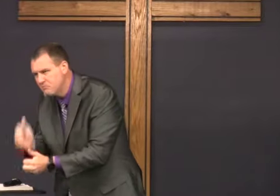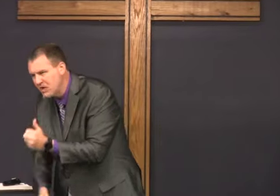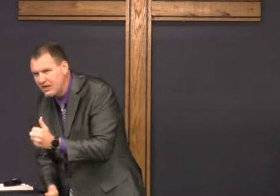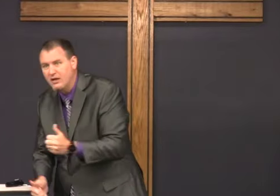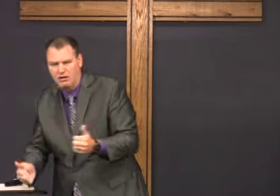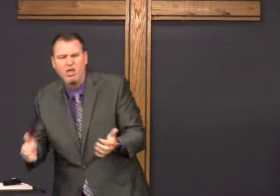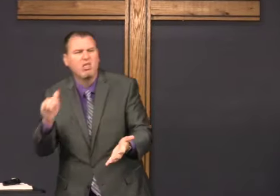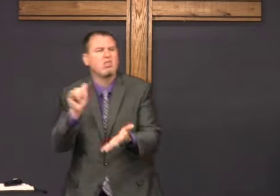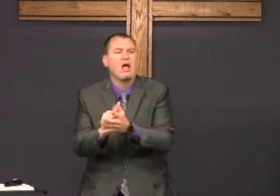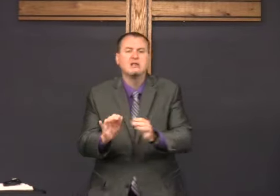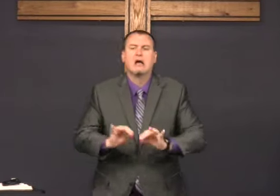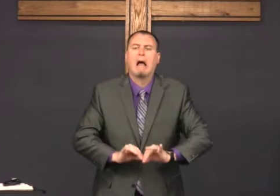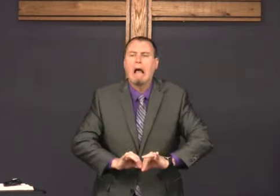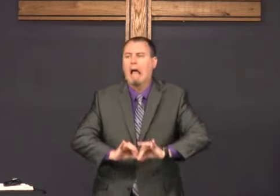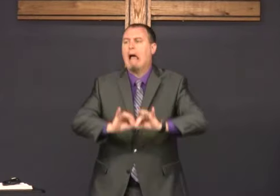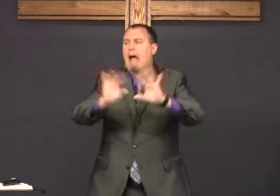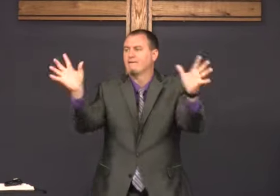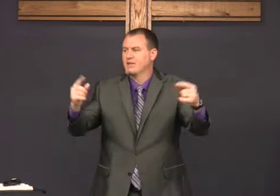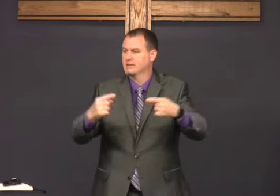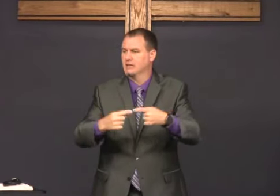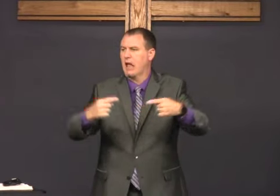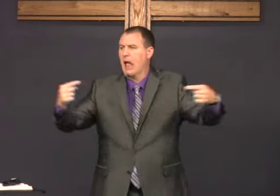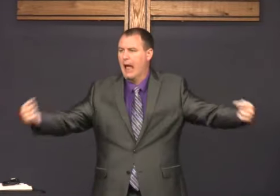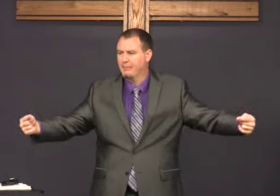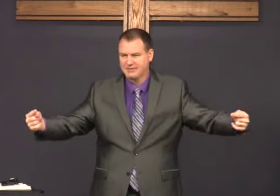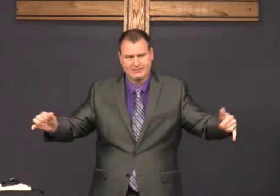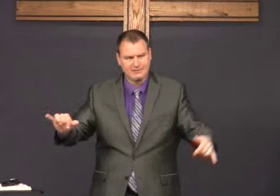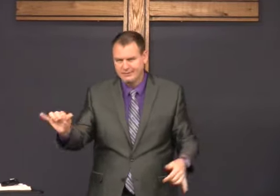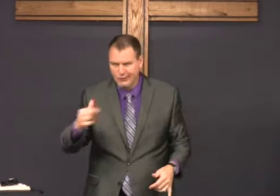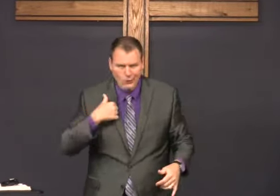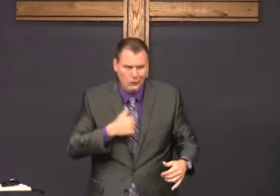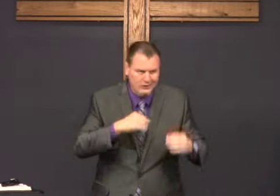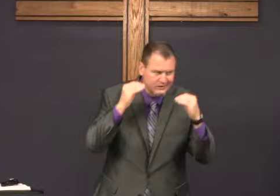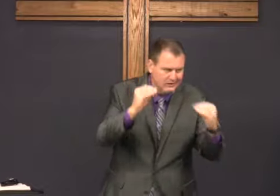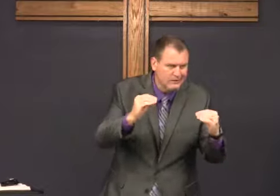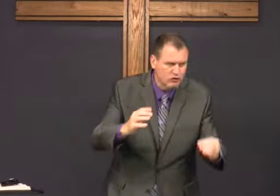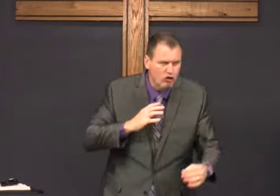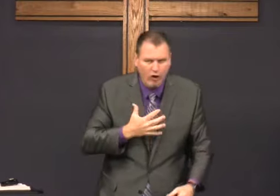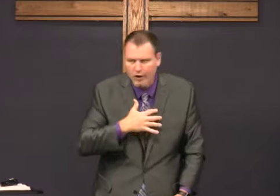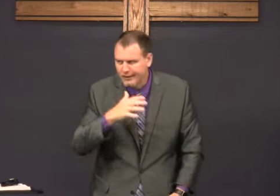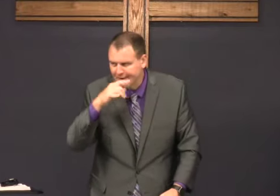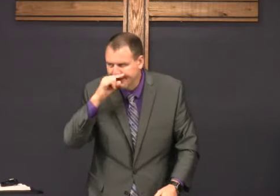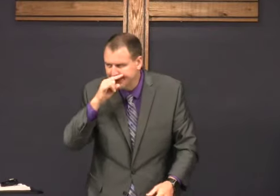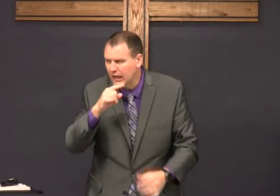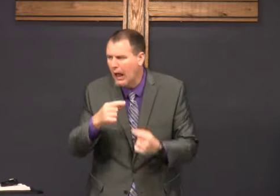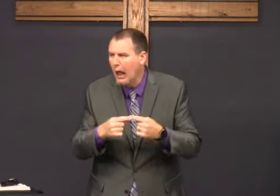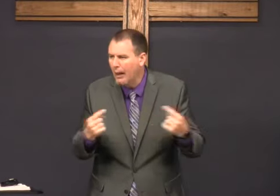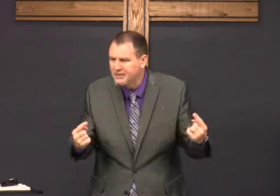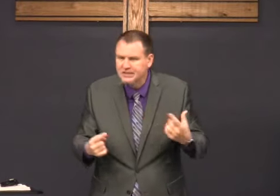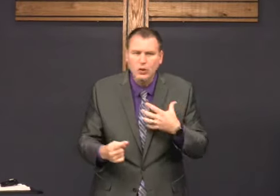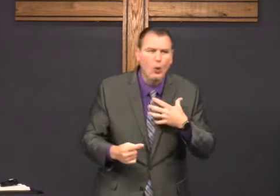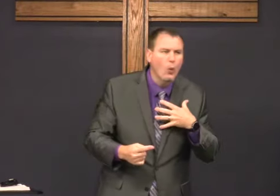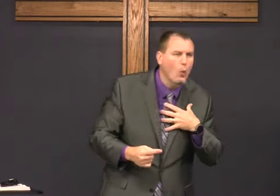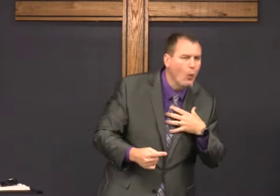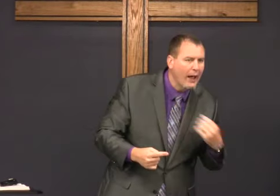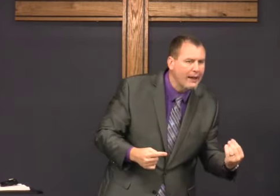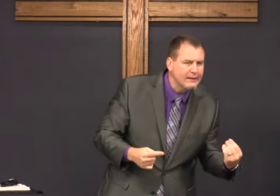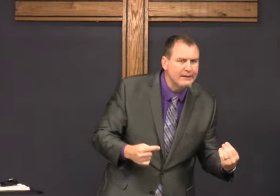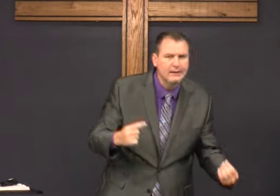versus the wicked. So there are obvious opposites. I teach my kids, what is the